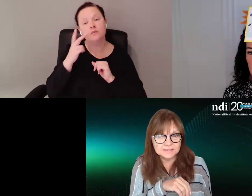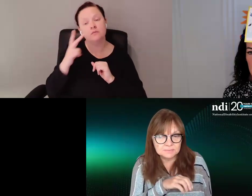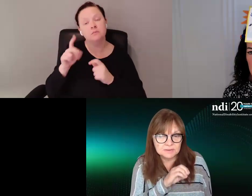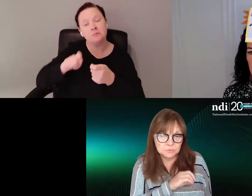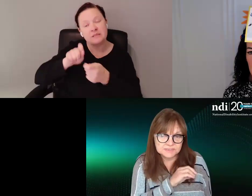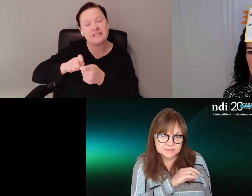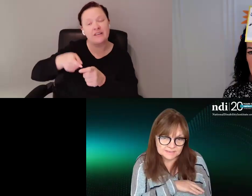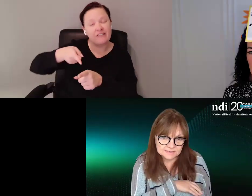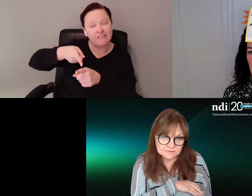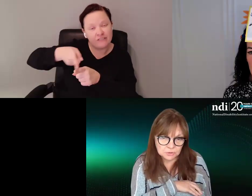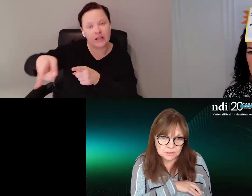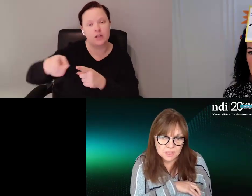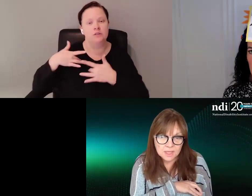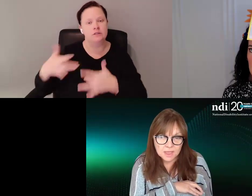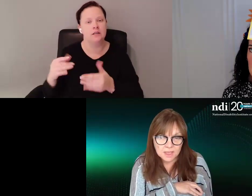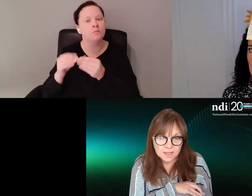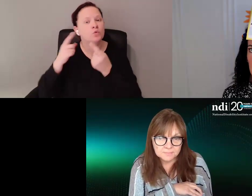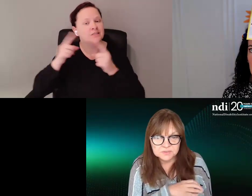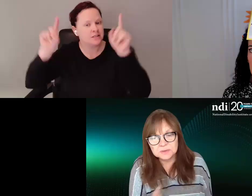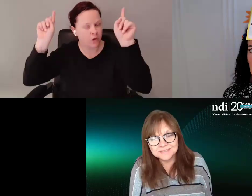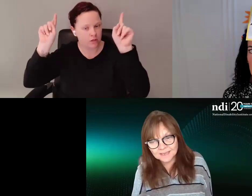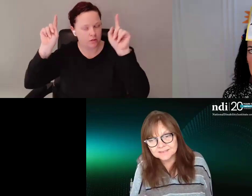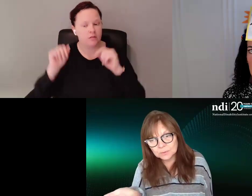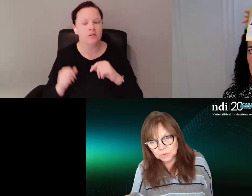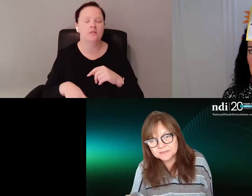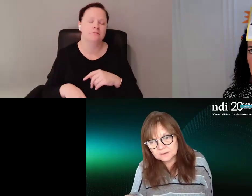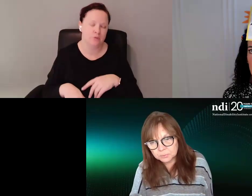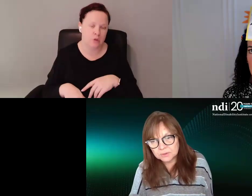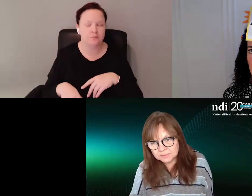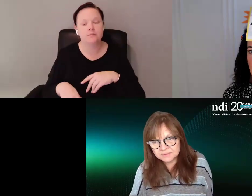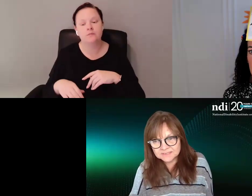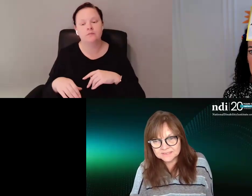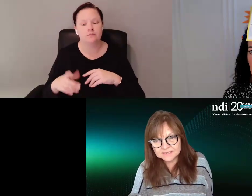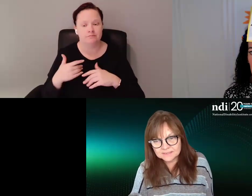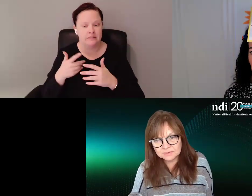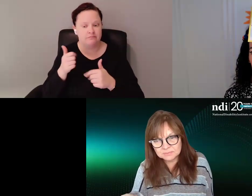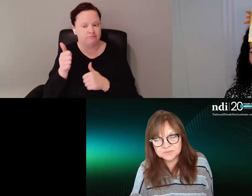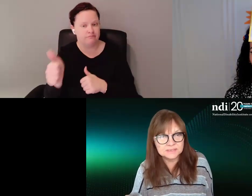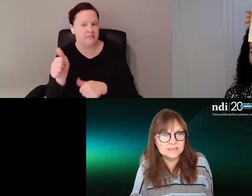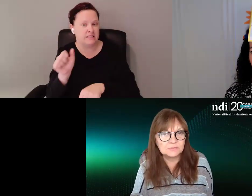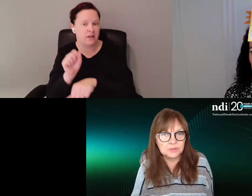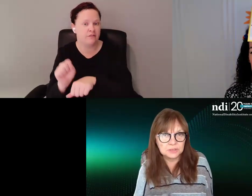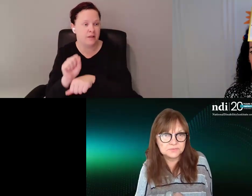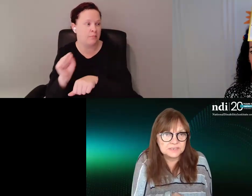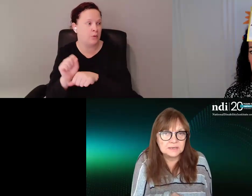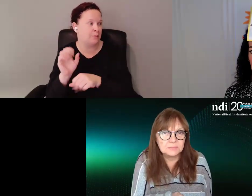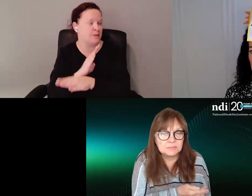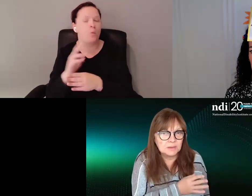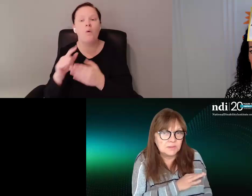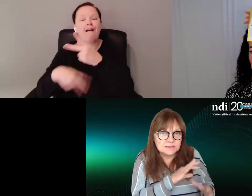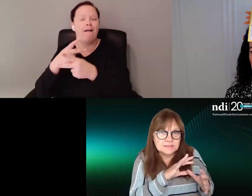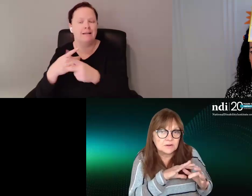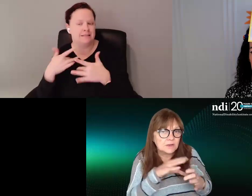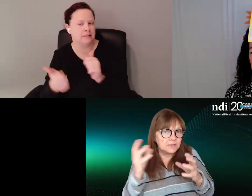that tends to be more successful? So someone's asking what self-employment business tends to be most successful that you've seen,